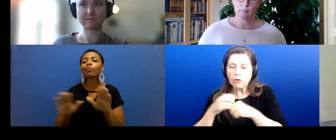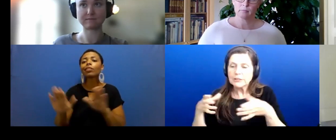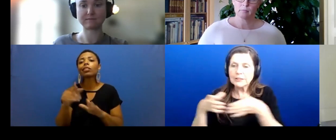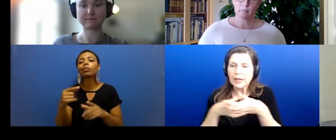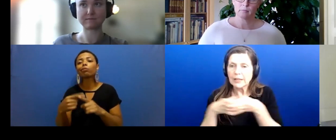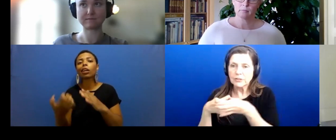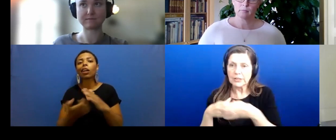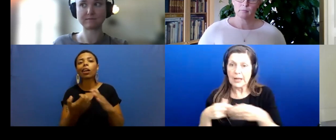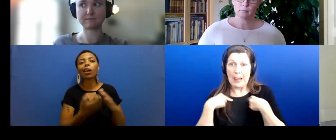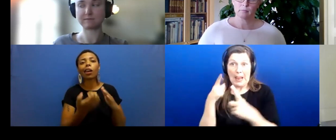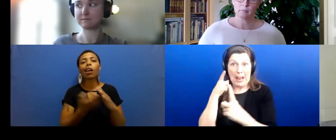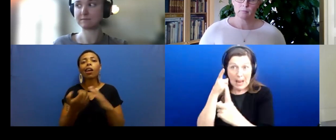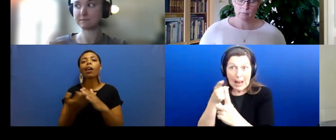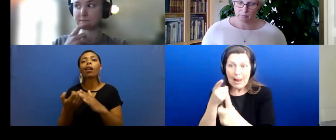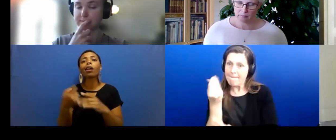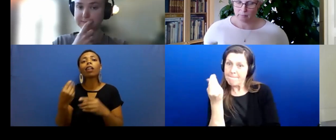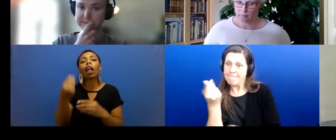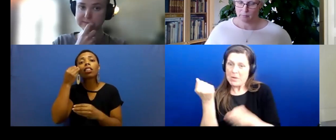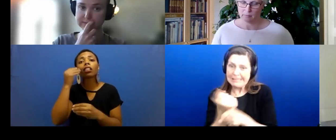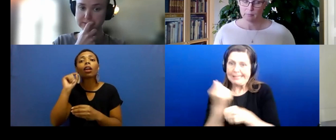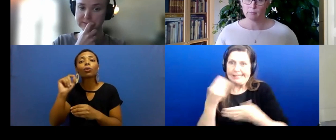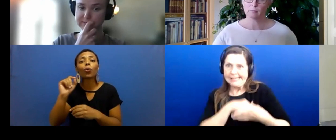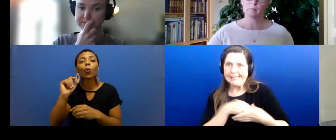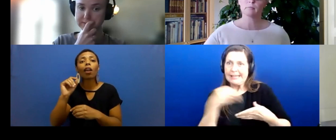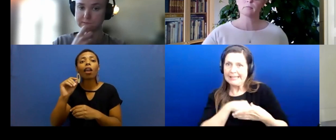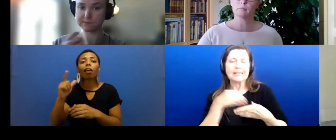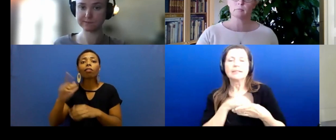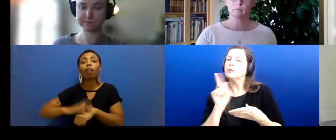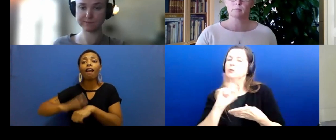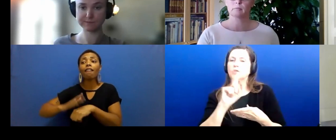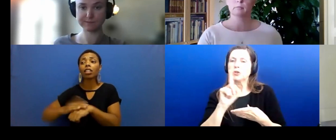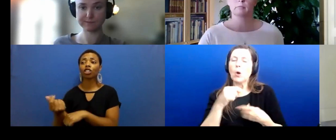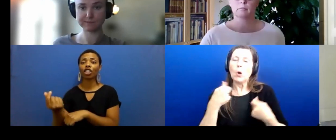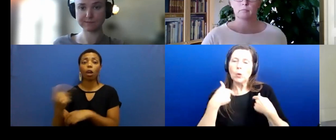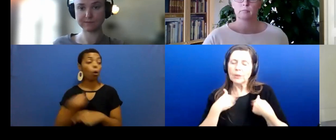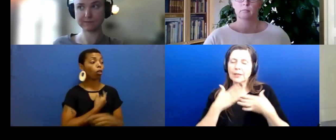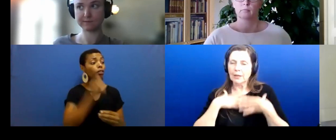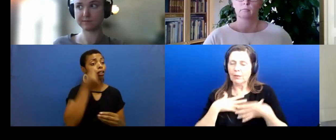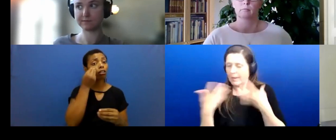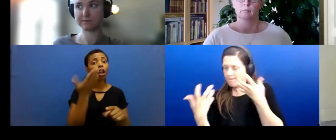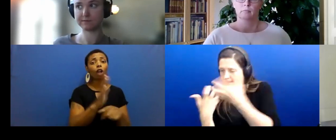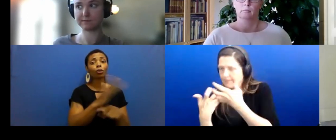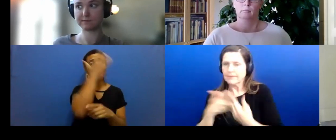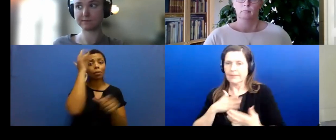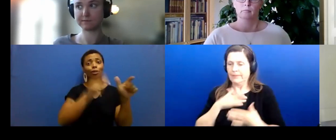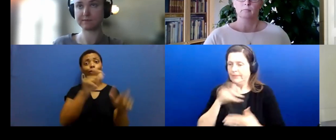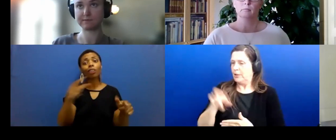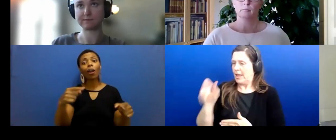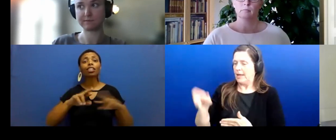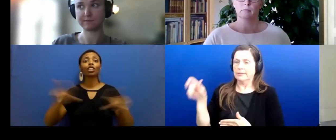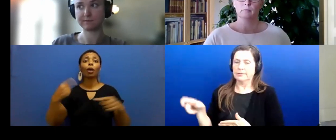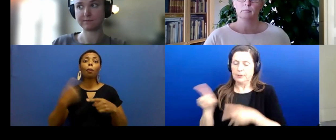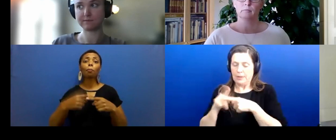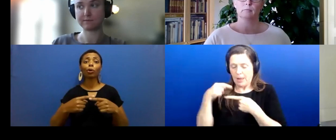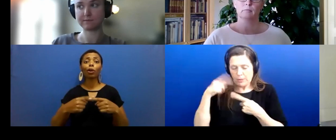trying to make money, but we're trying to help clients. So that's also always the difficult between where you make one product, you would